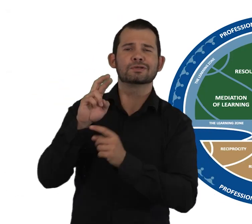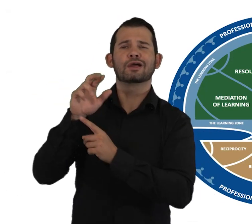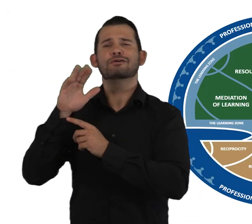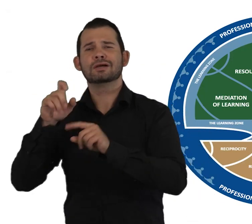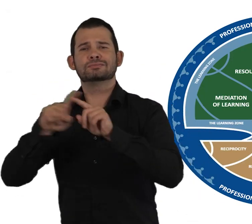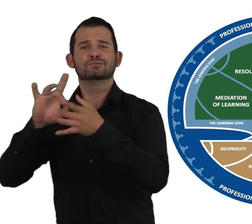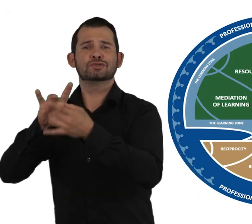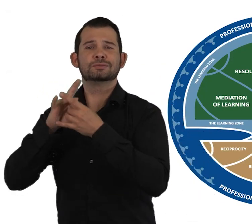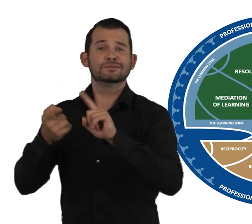and friendships.